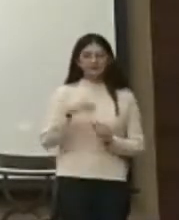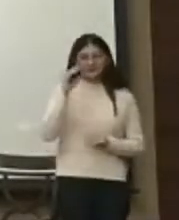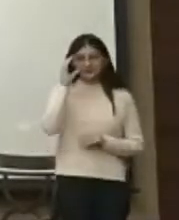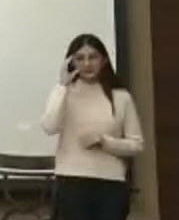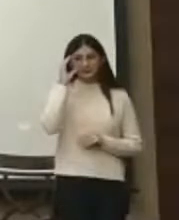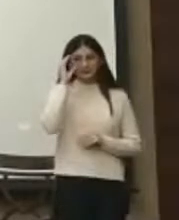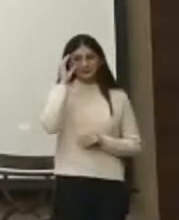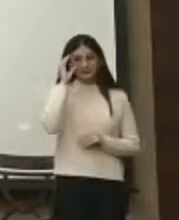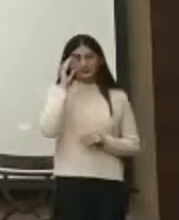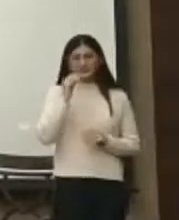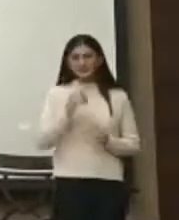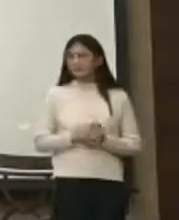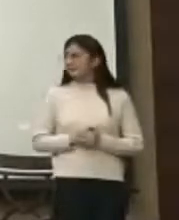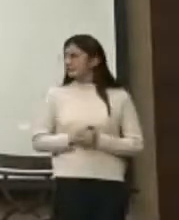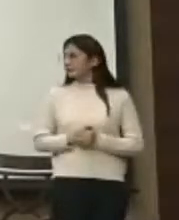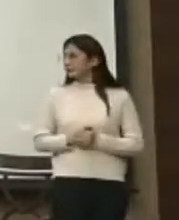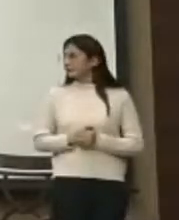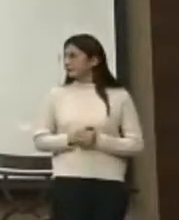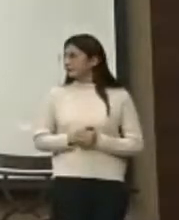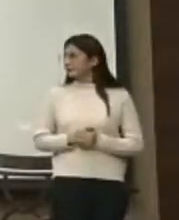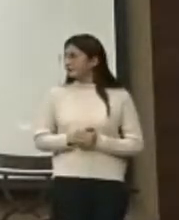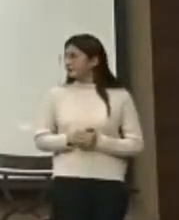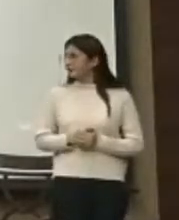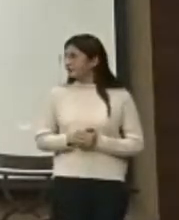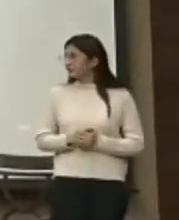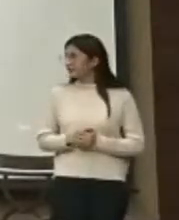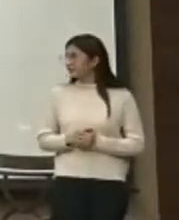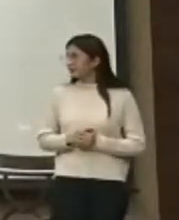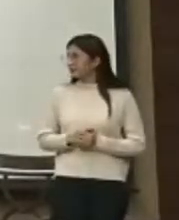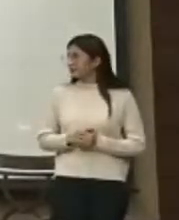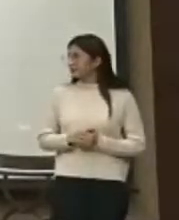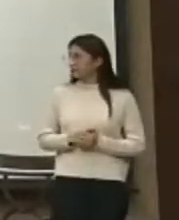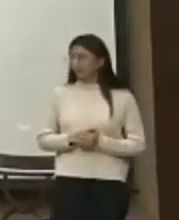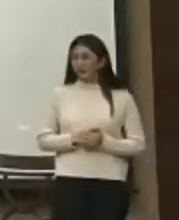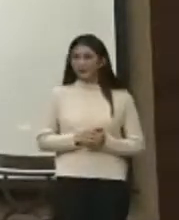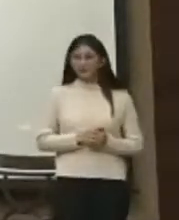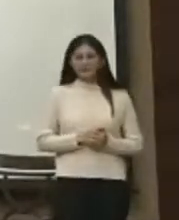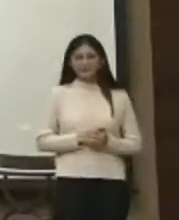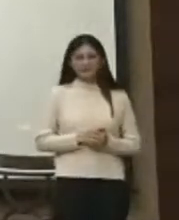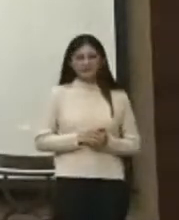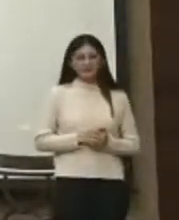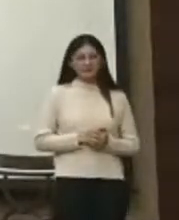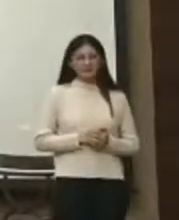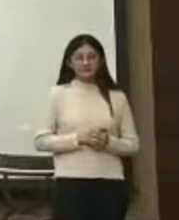Yes, we could do the launch. We want to put space there. Yeah, we can launch.